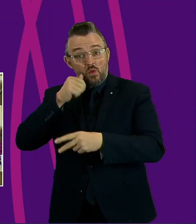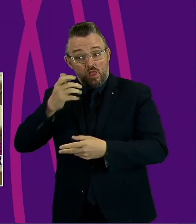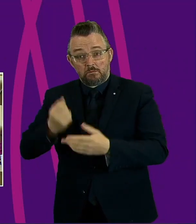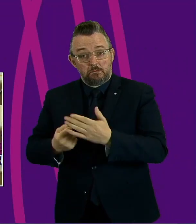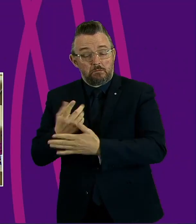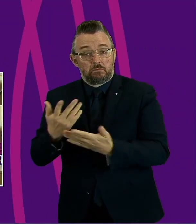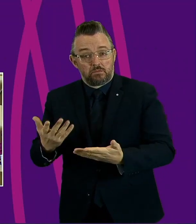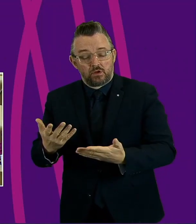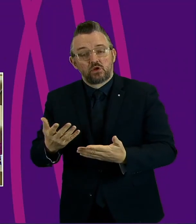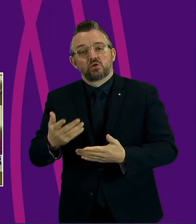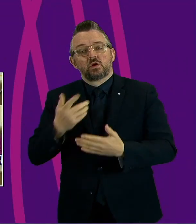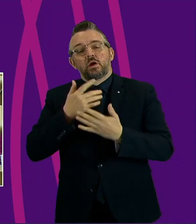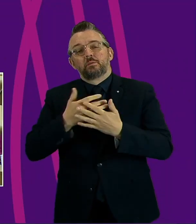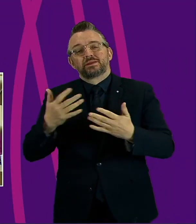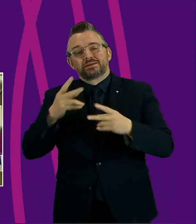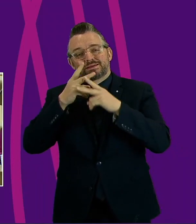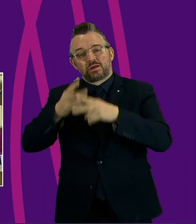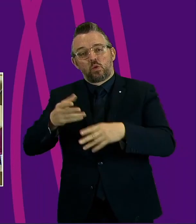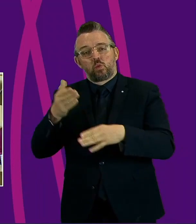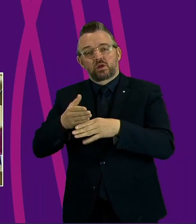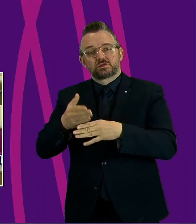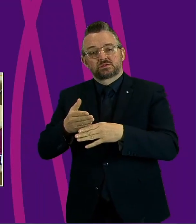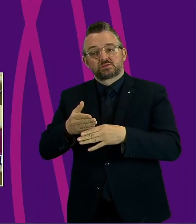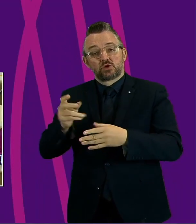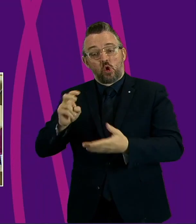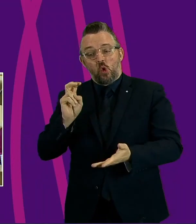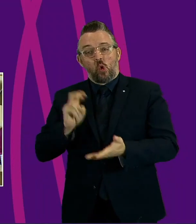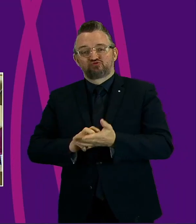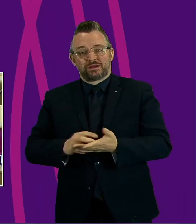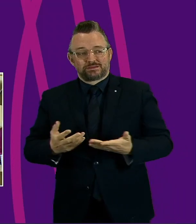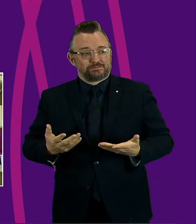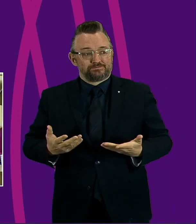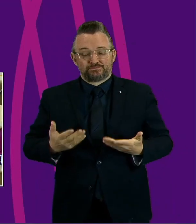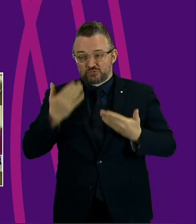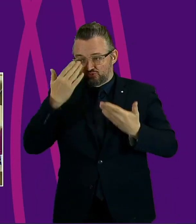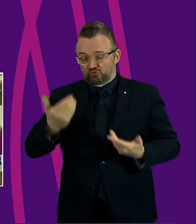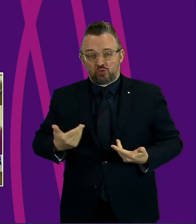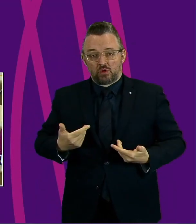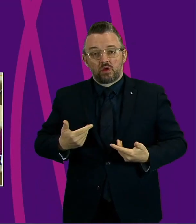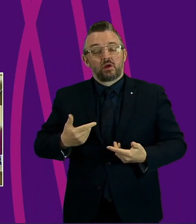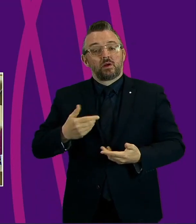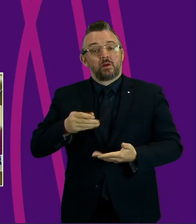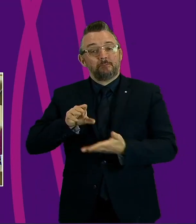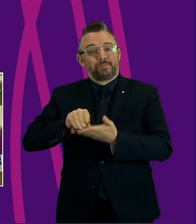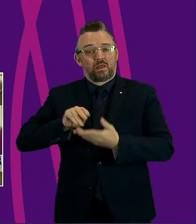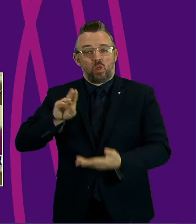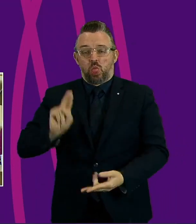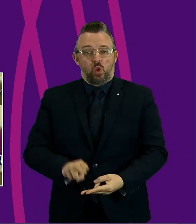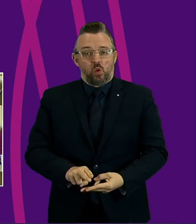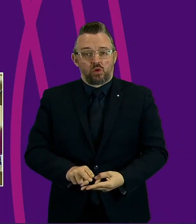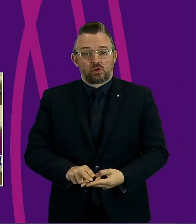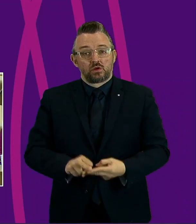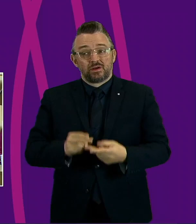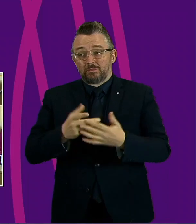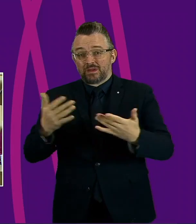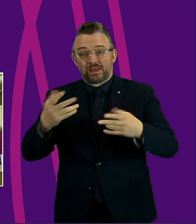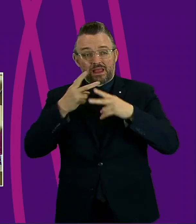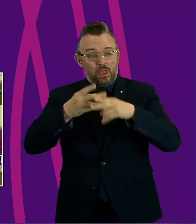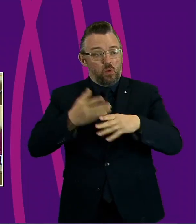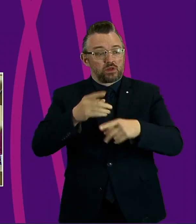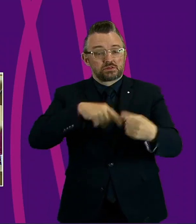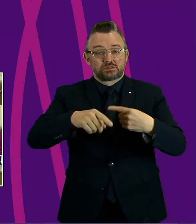that many care workers are on insecure contracts, that many are low paid. And we know that many care workers who are